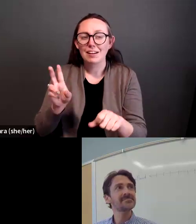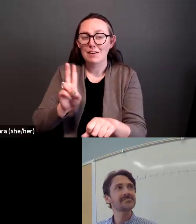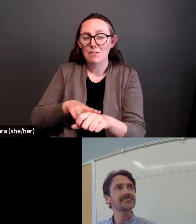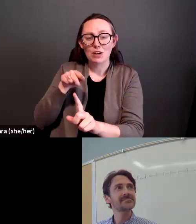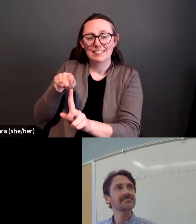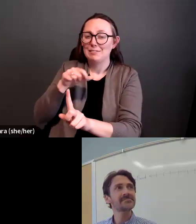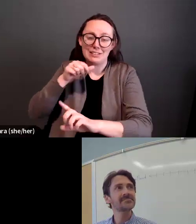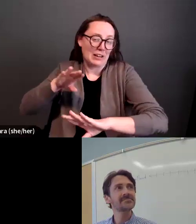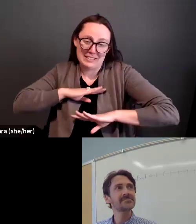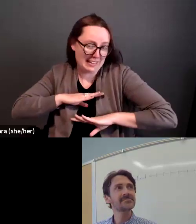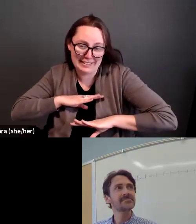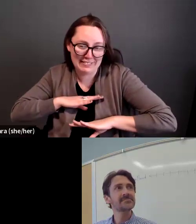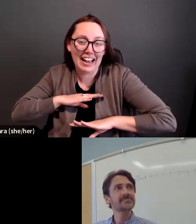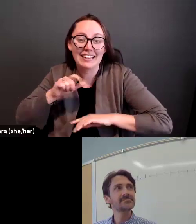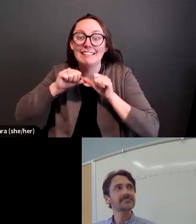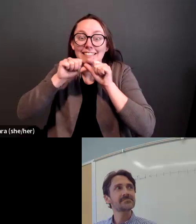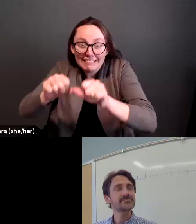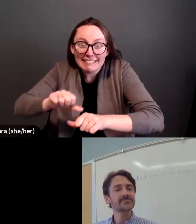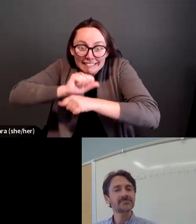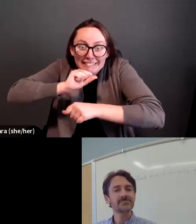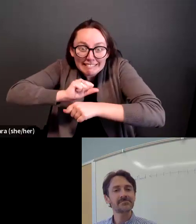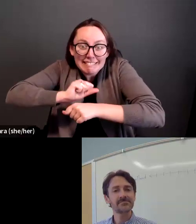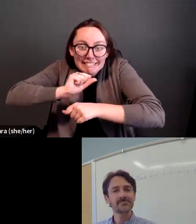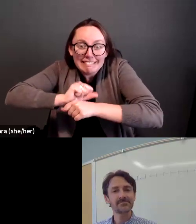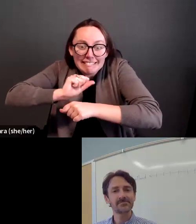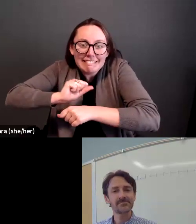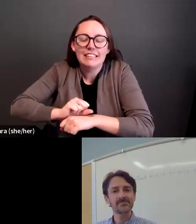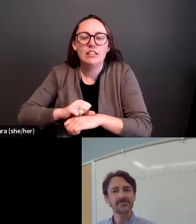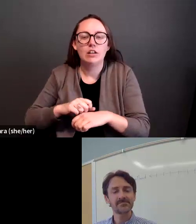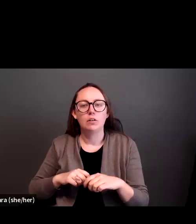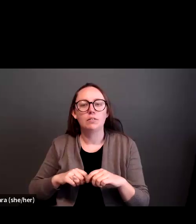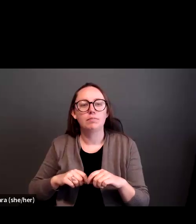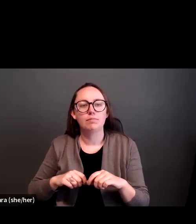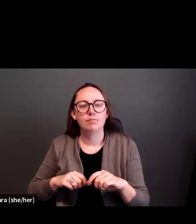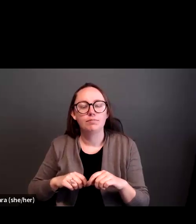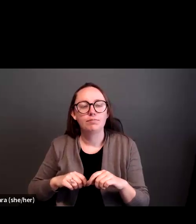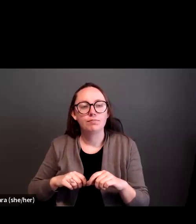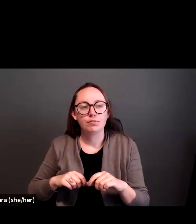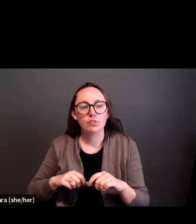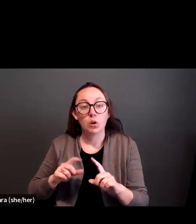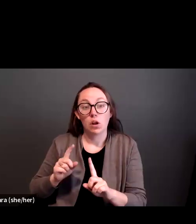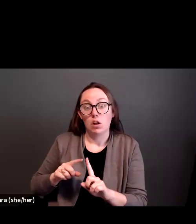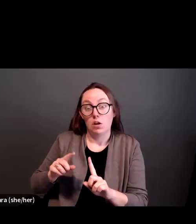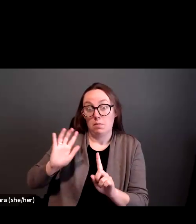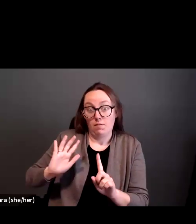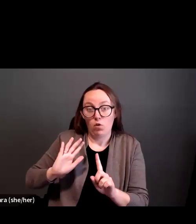him to go on. And so he has been working and is currently working on printing a full set of pipes